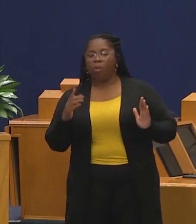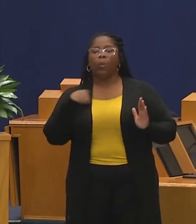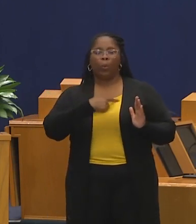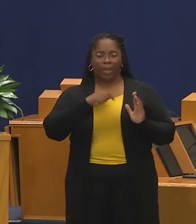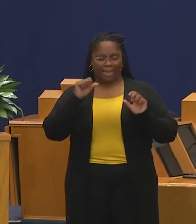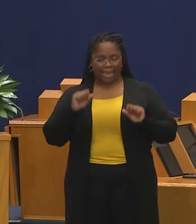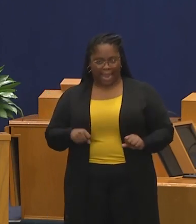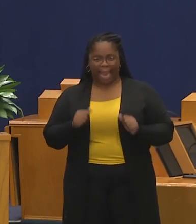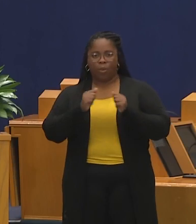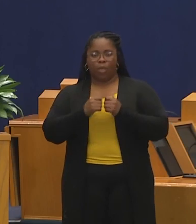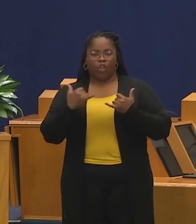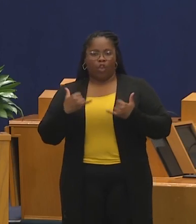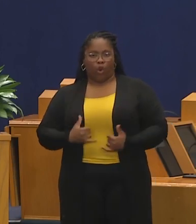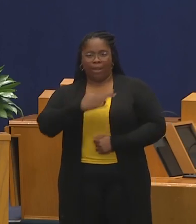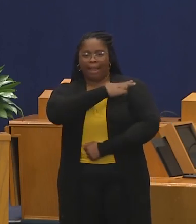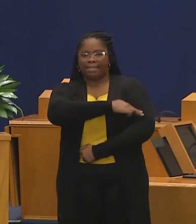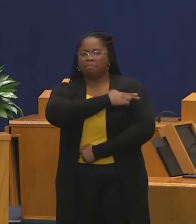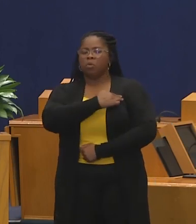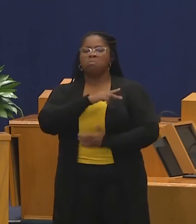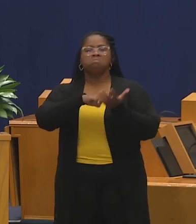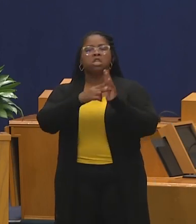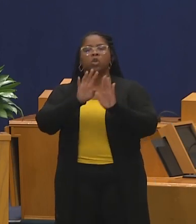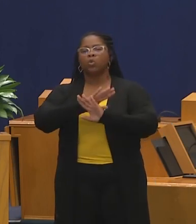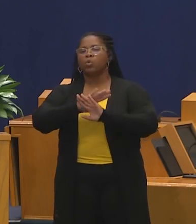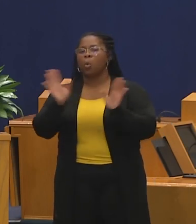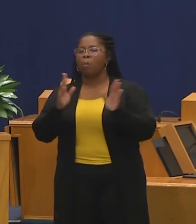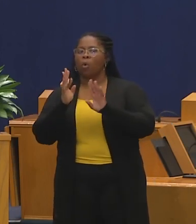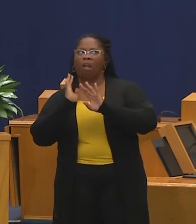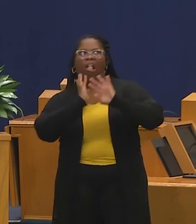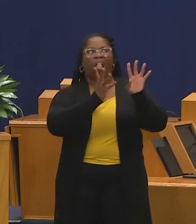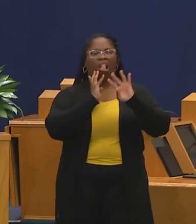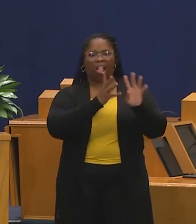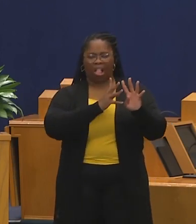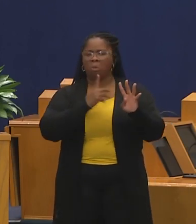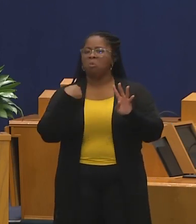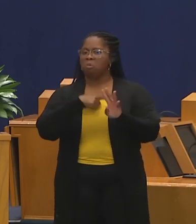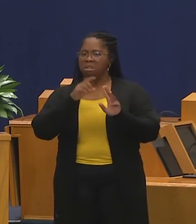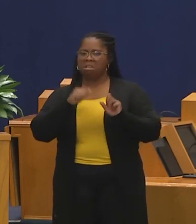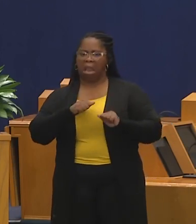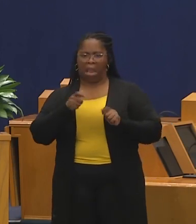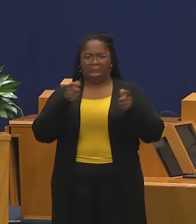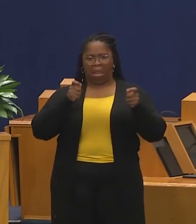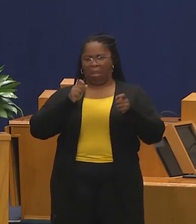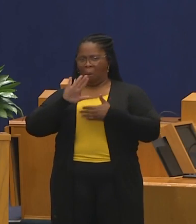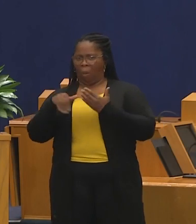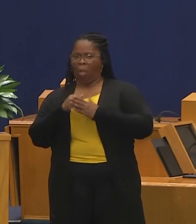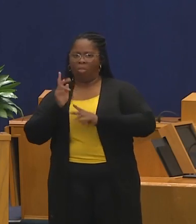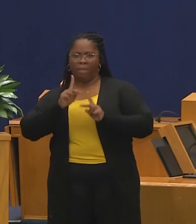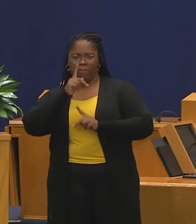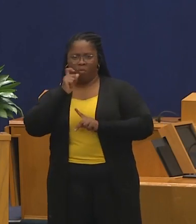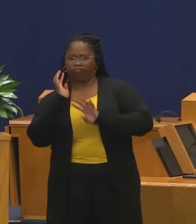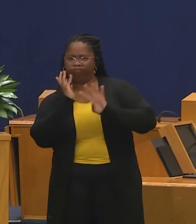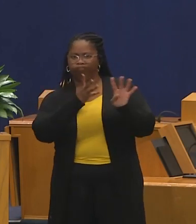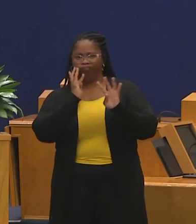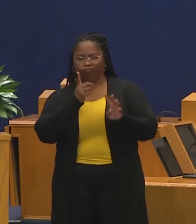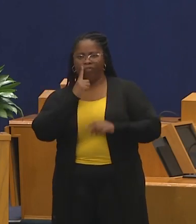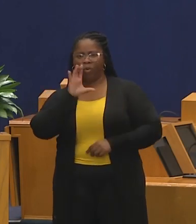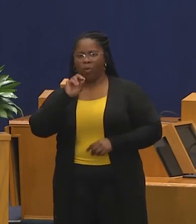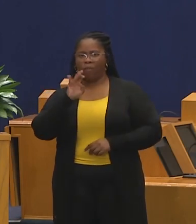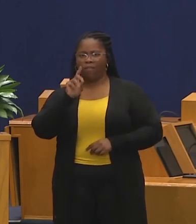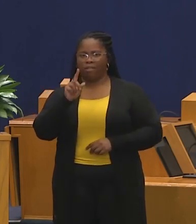existing hospital supply, without any additional surge, to accommodate all of the patients that need care for COVID-19. For